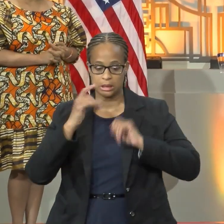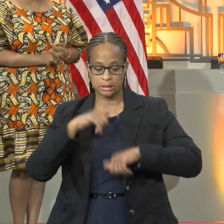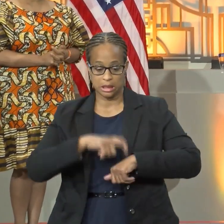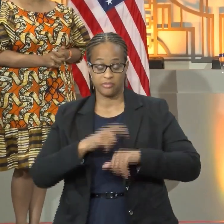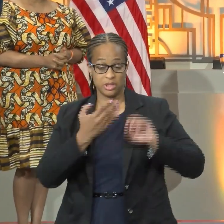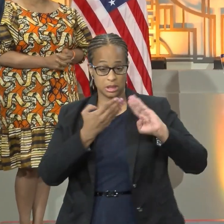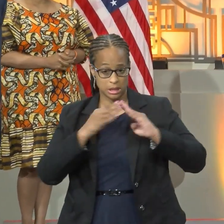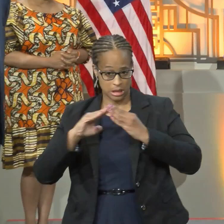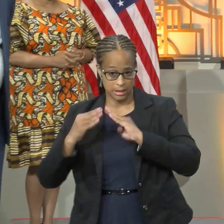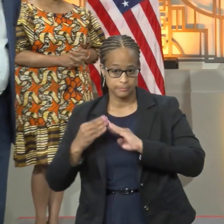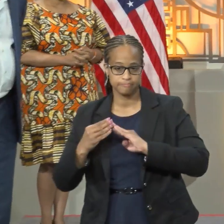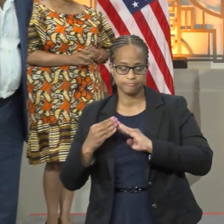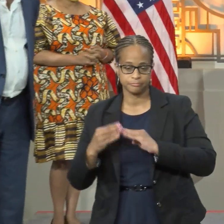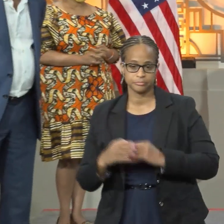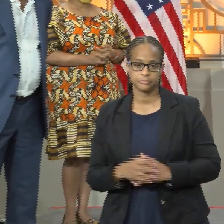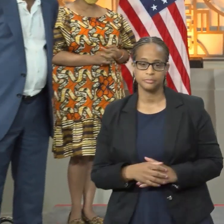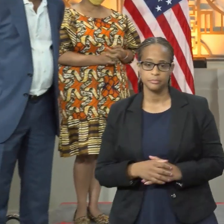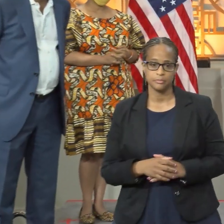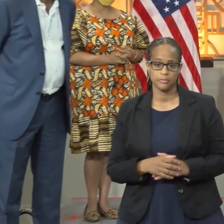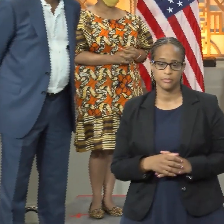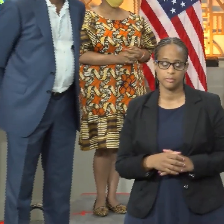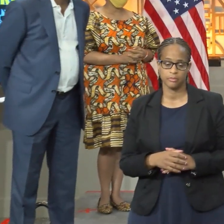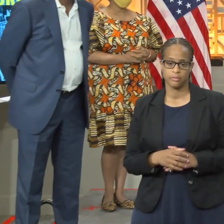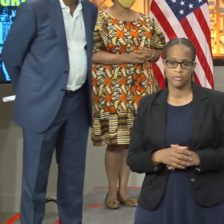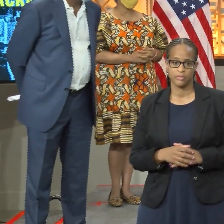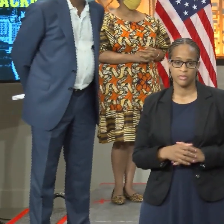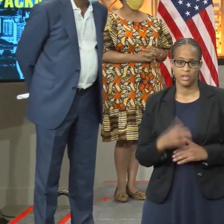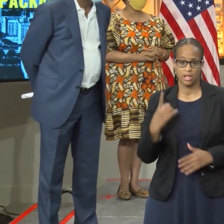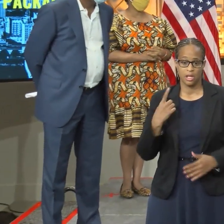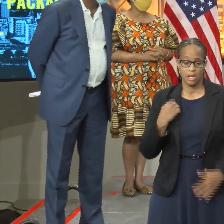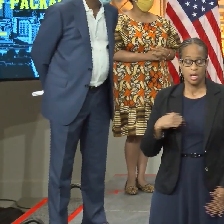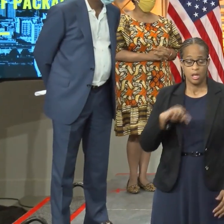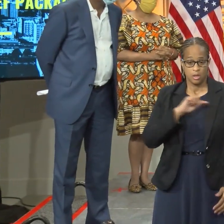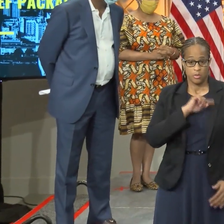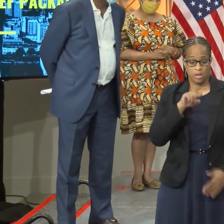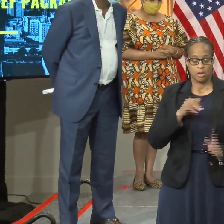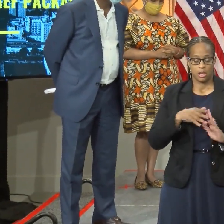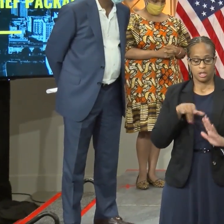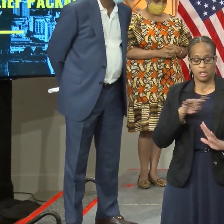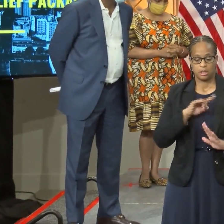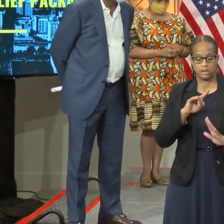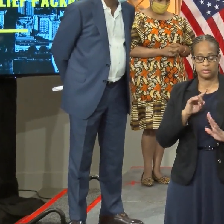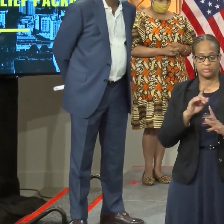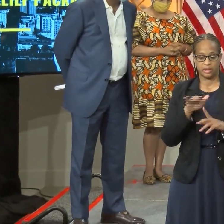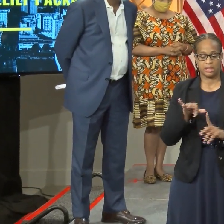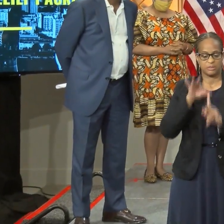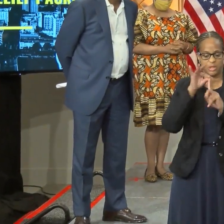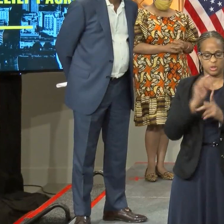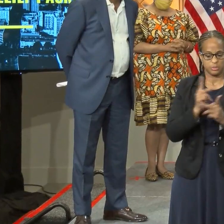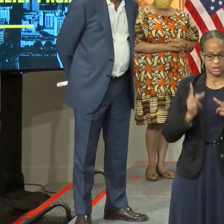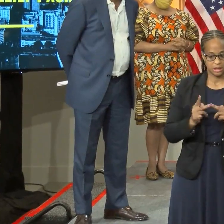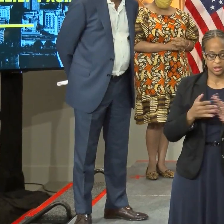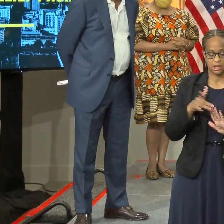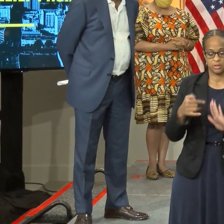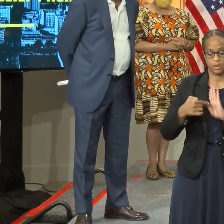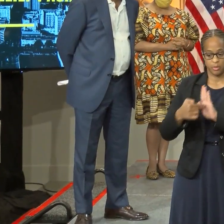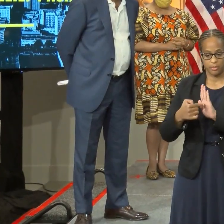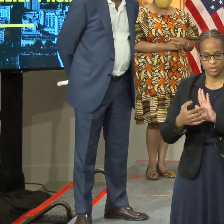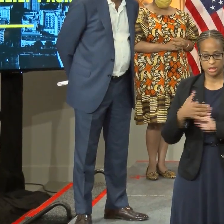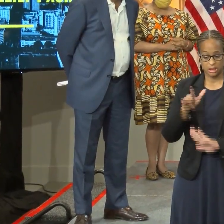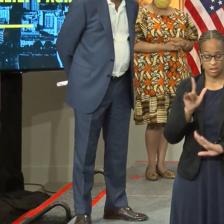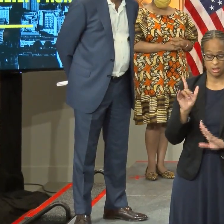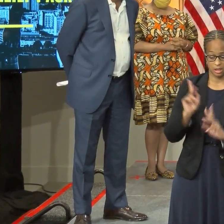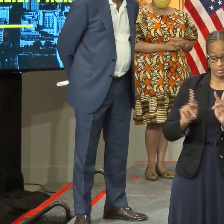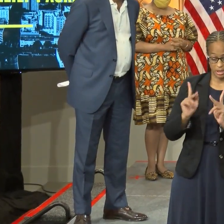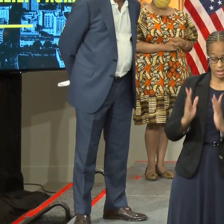city. We sit in a very unique perch at Lone Star Legal Aid, representing tenants when they are